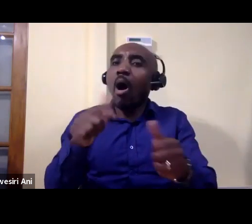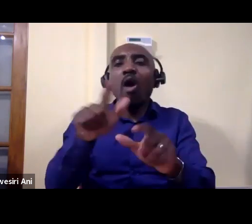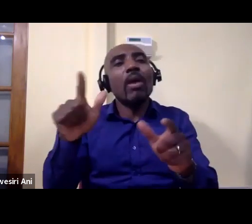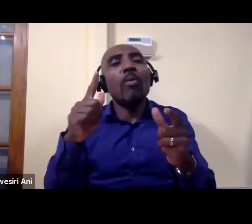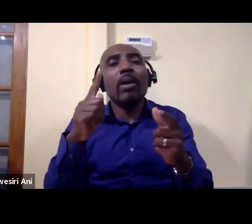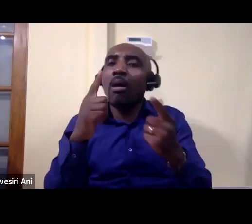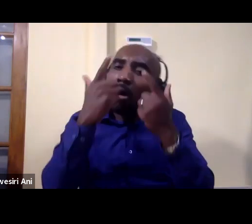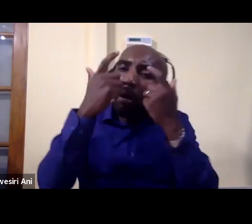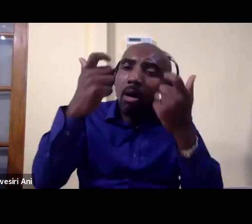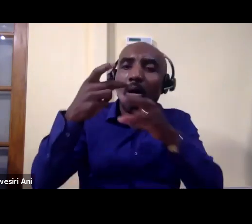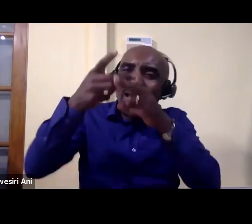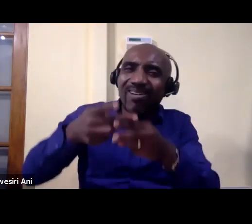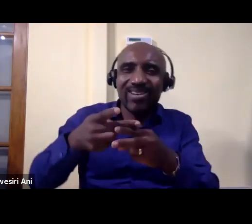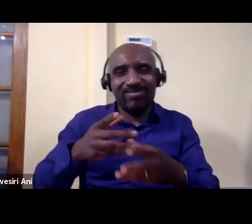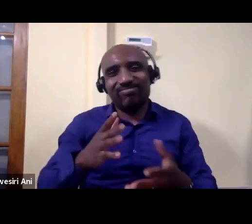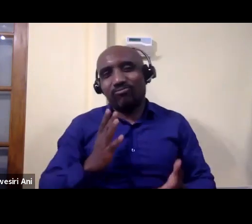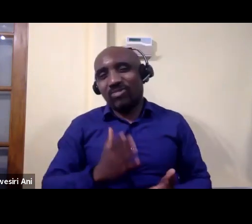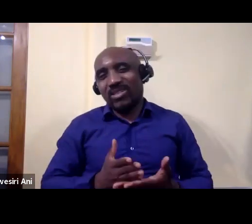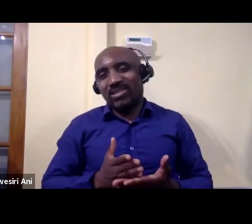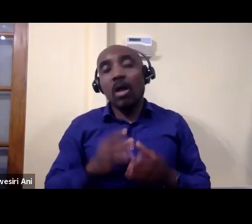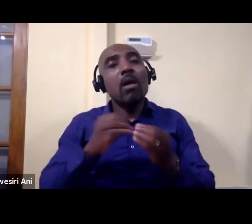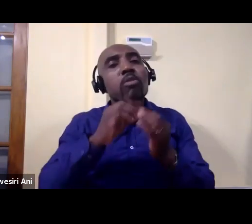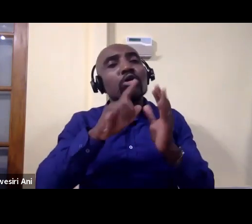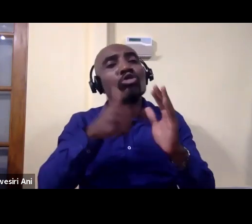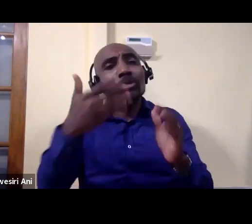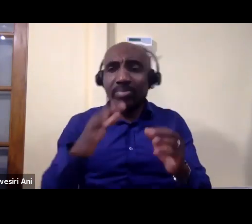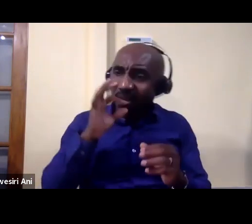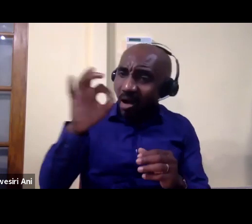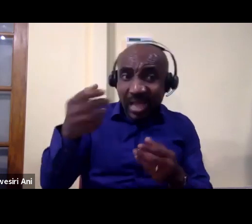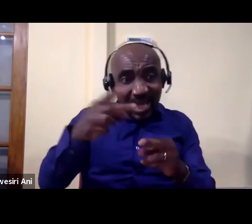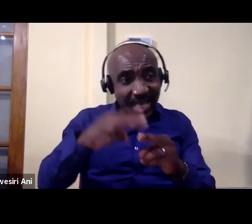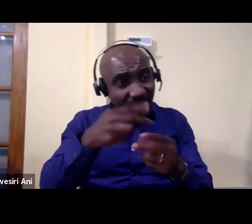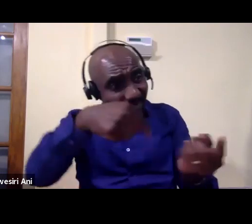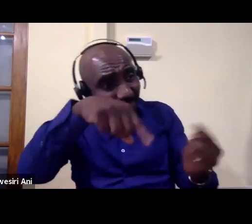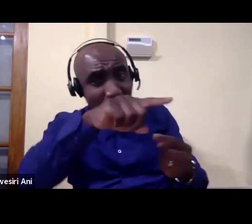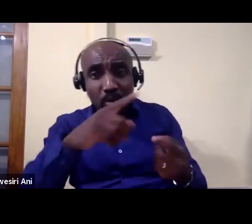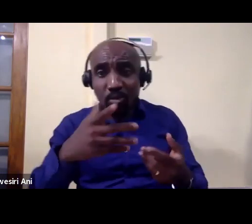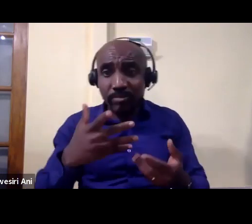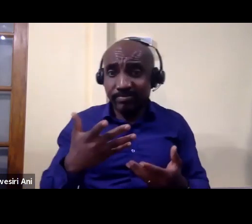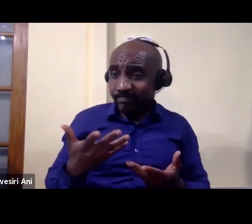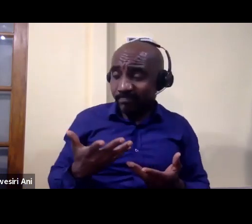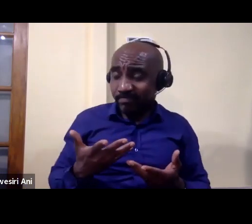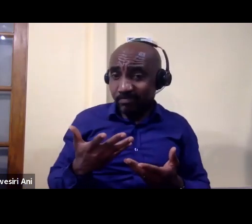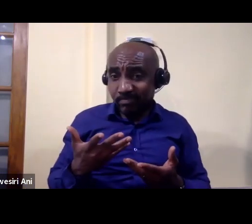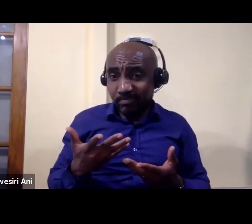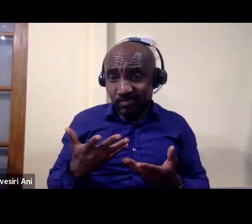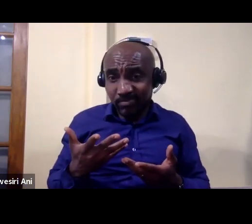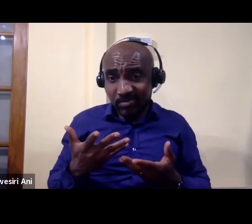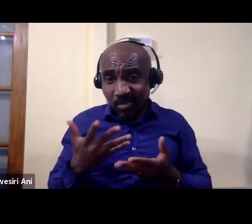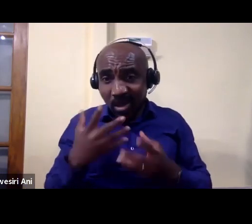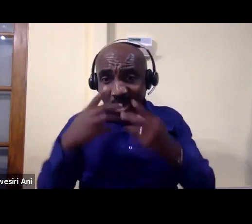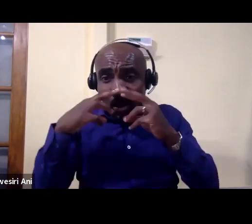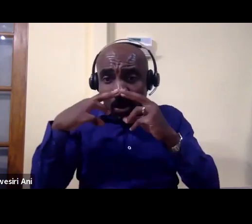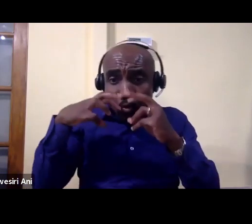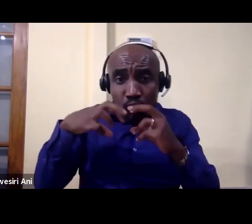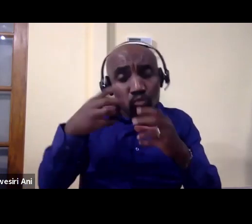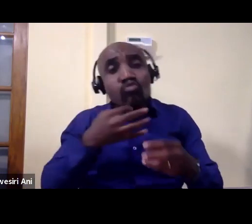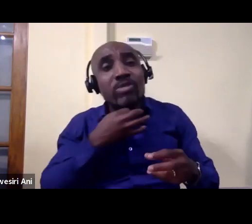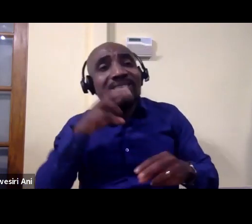considerate. And when Boris Johnson was asked, well, what if people don't do risk assessments, or employers don't do